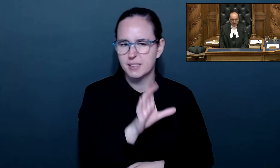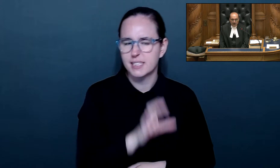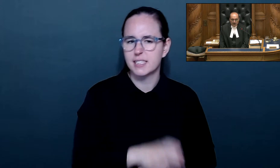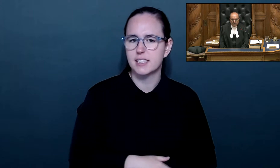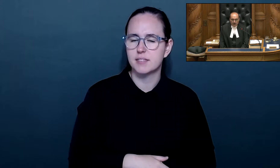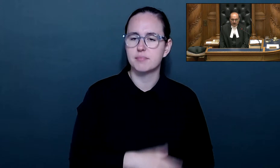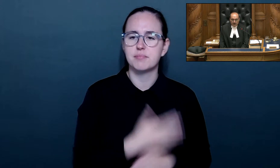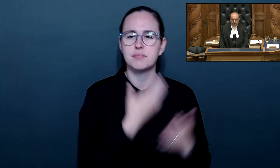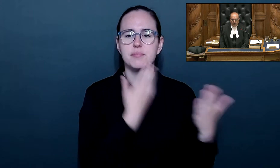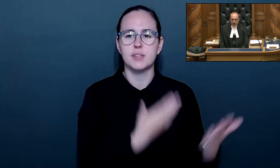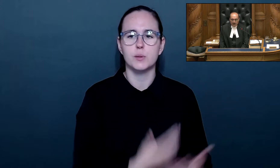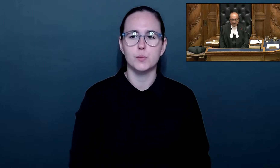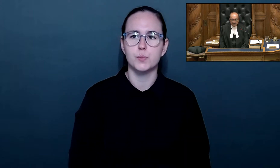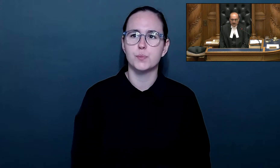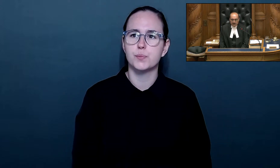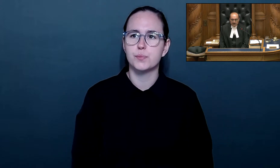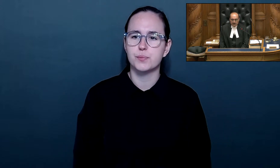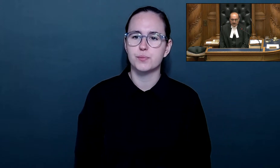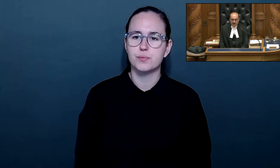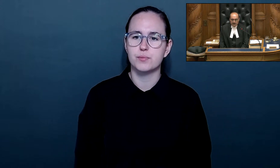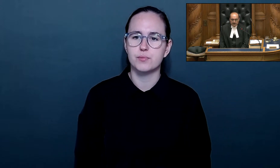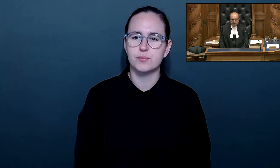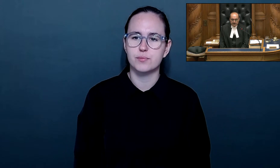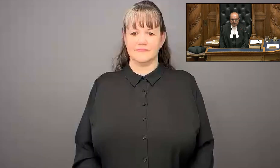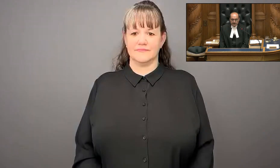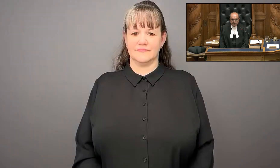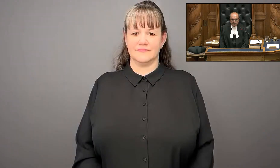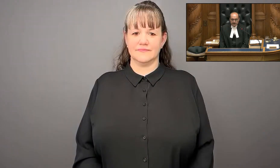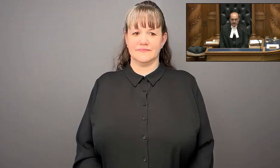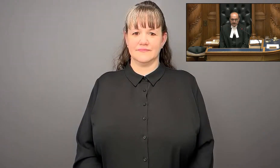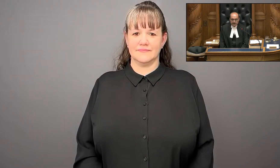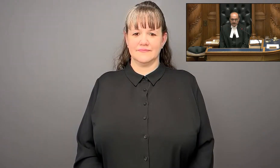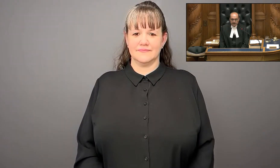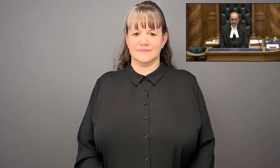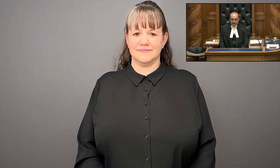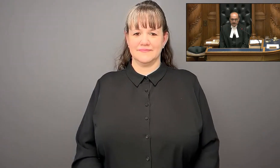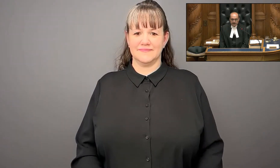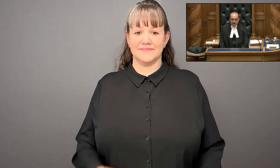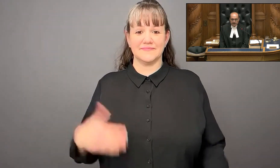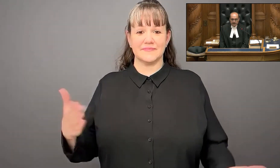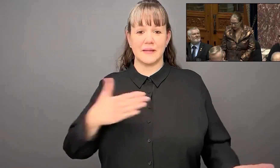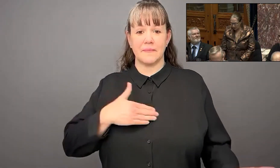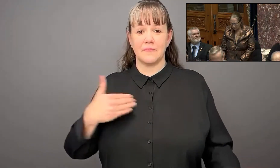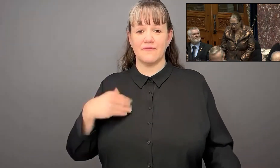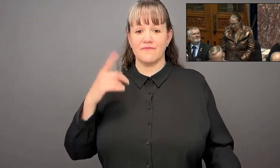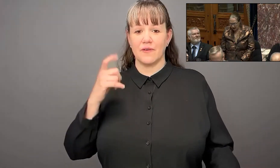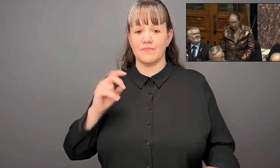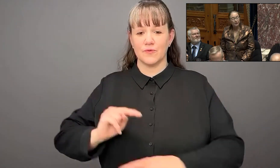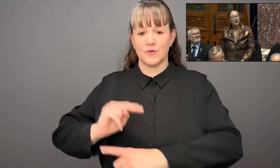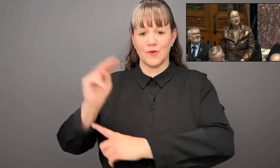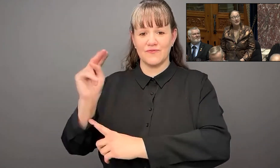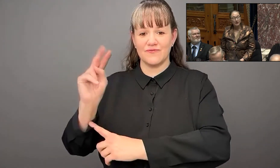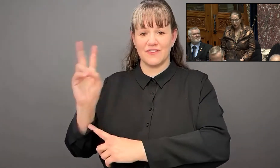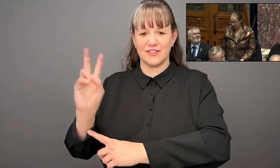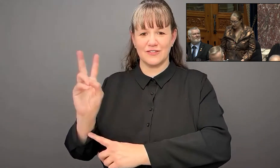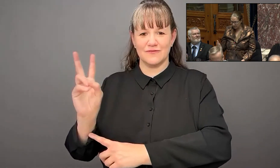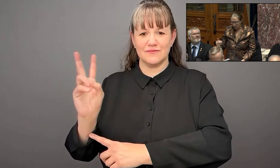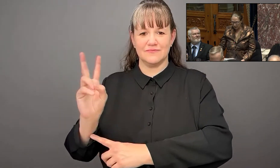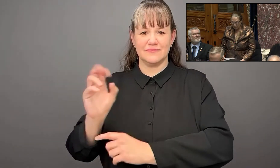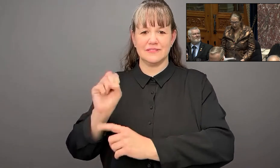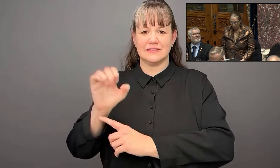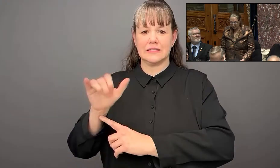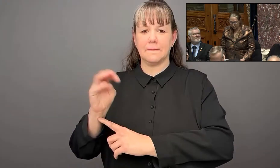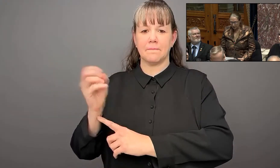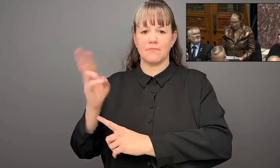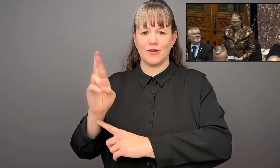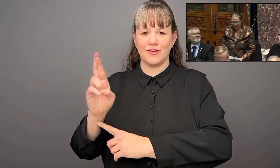Member for North Vancouver Seymour. Thank you, Mr. Speaker. I'm very honoured to welcome the incredible staff and volunteers, as have already